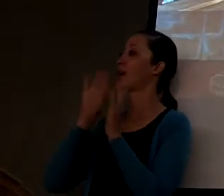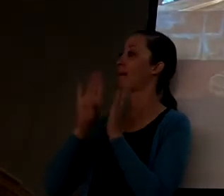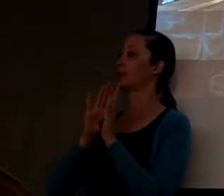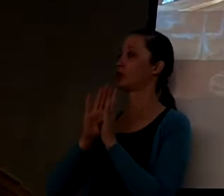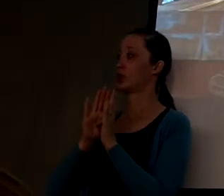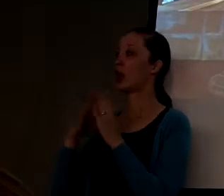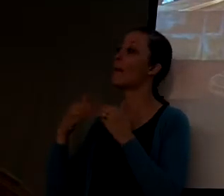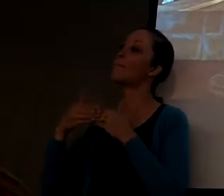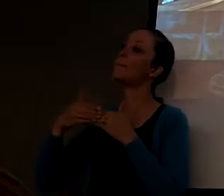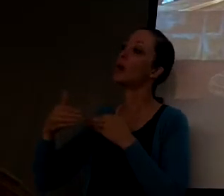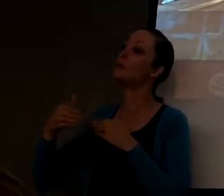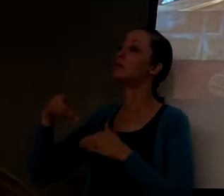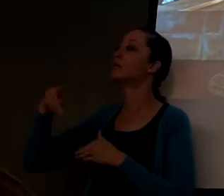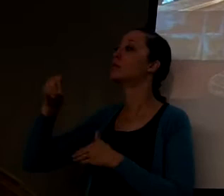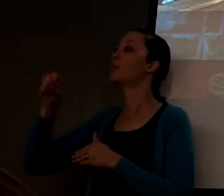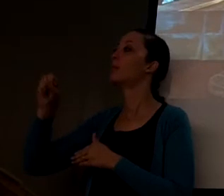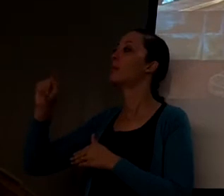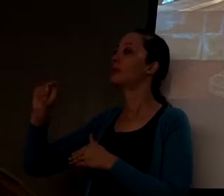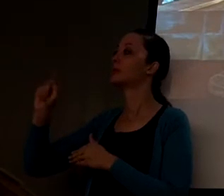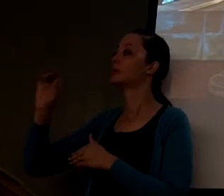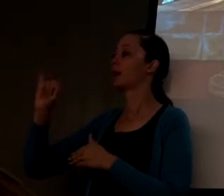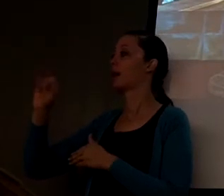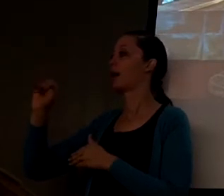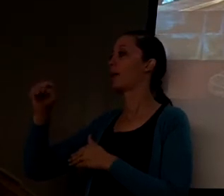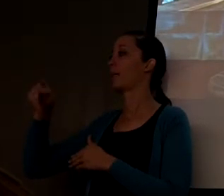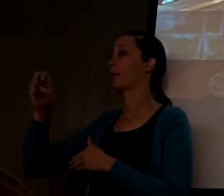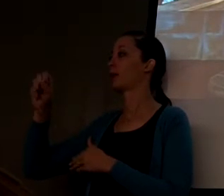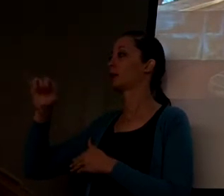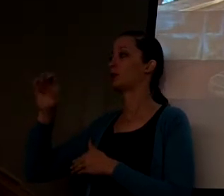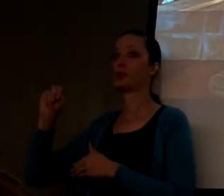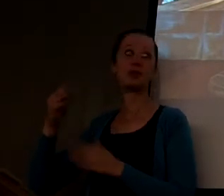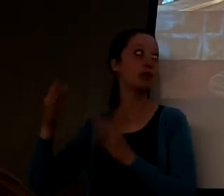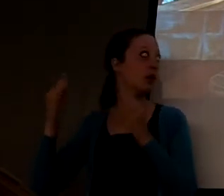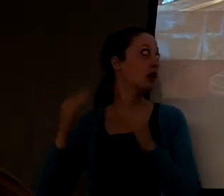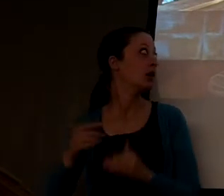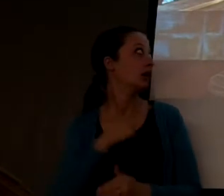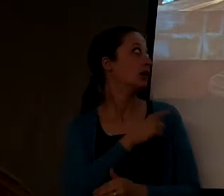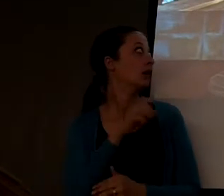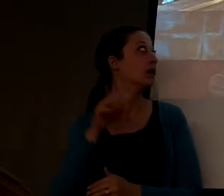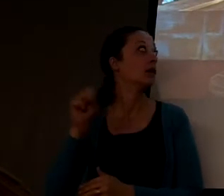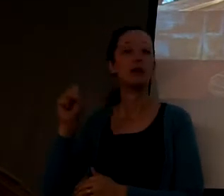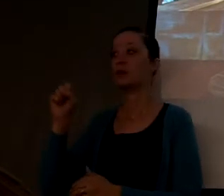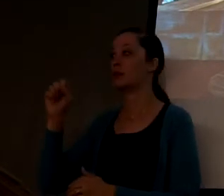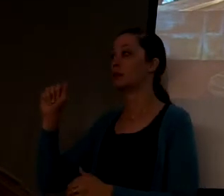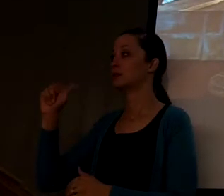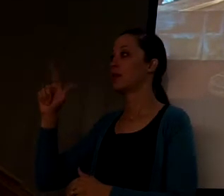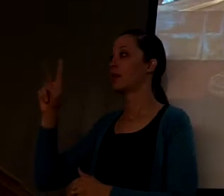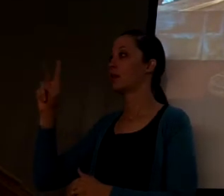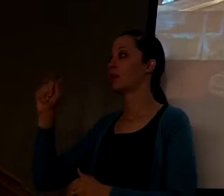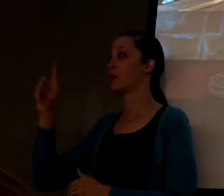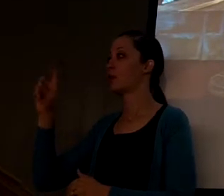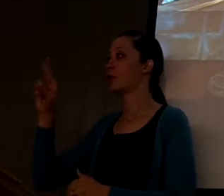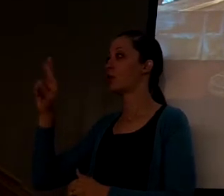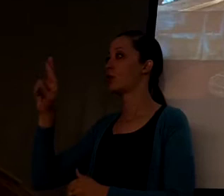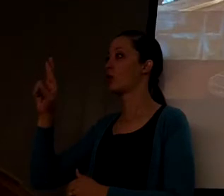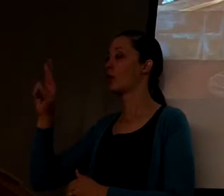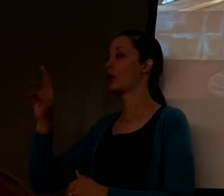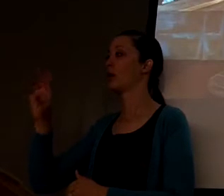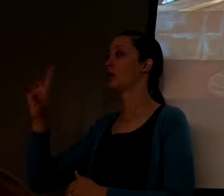post-impressionist. This is Salvador Dali's The Last Supper, and this right here is